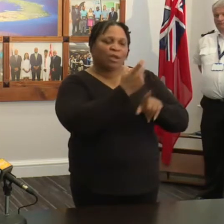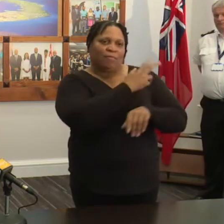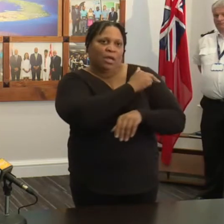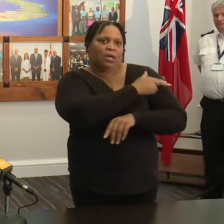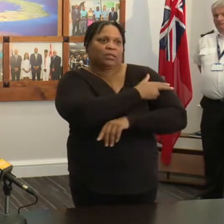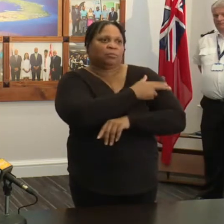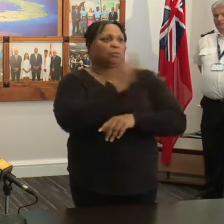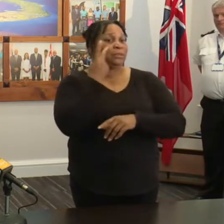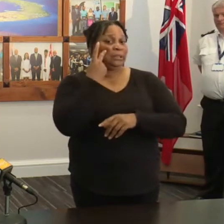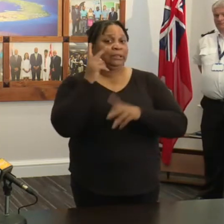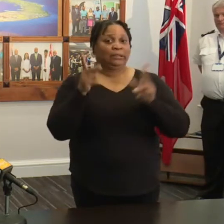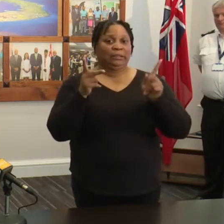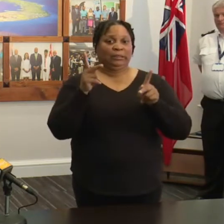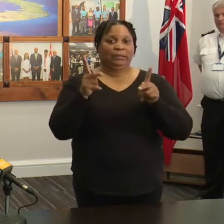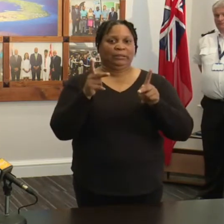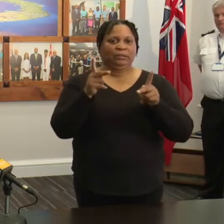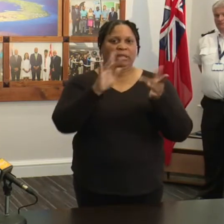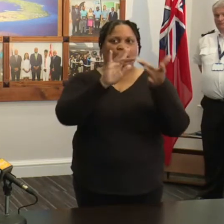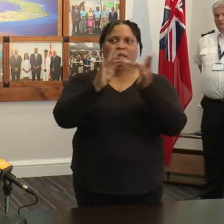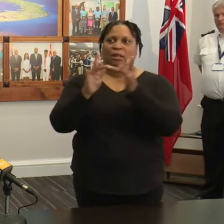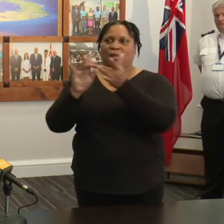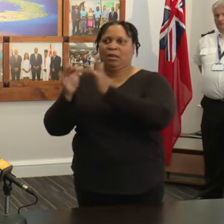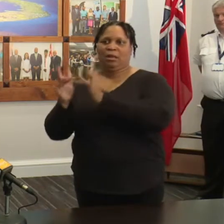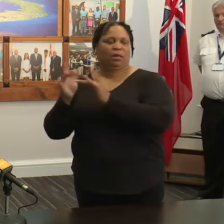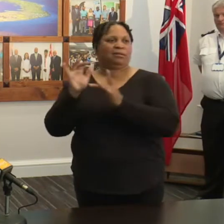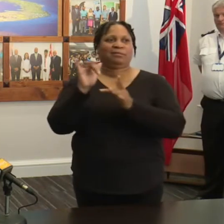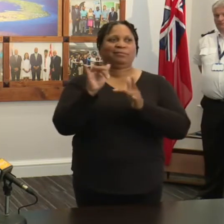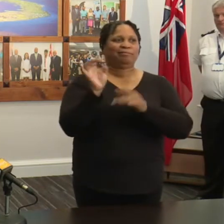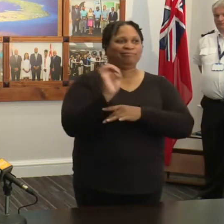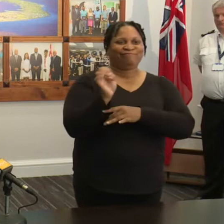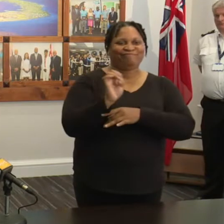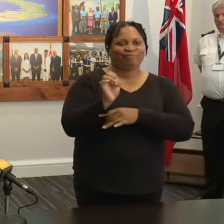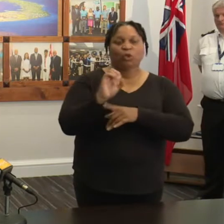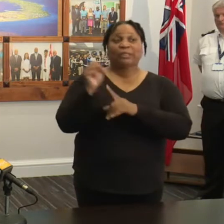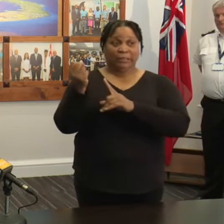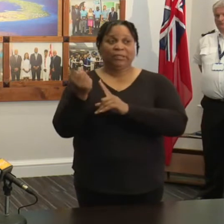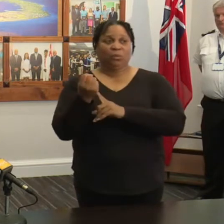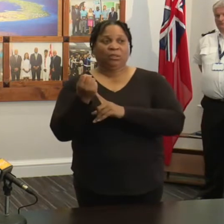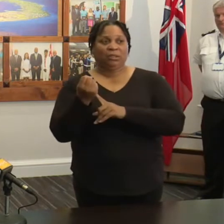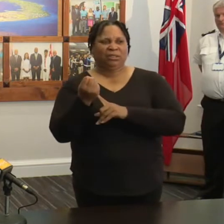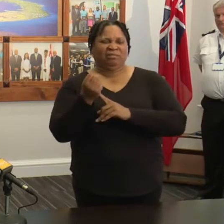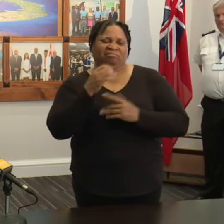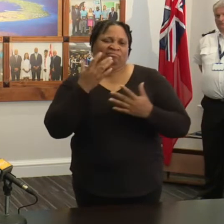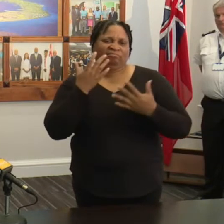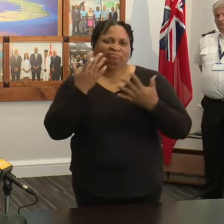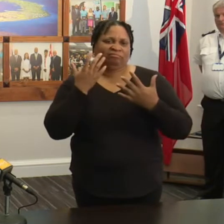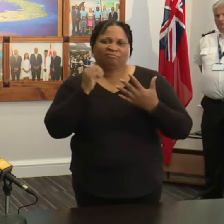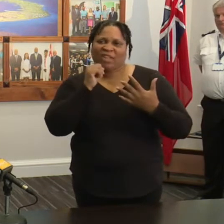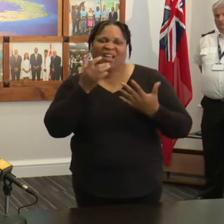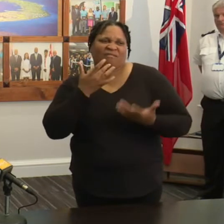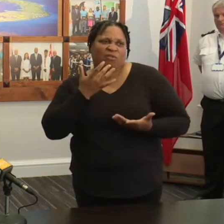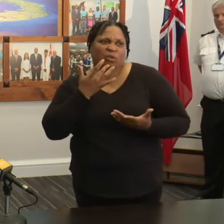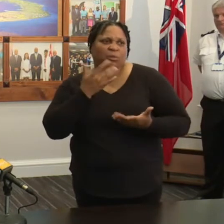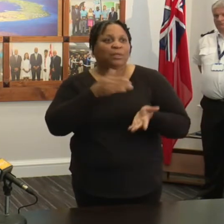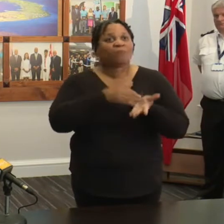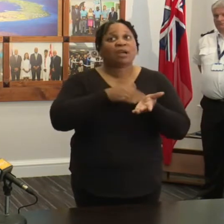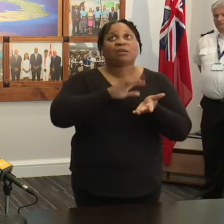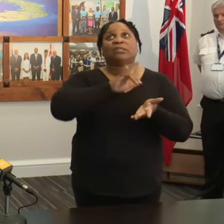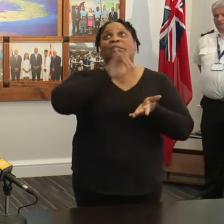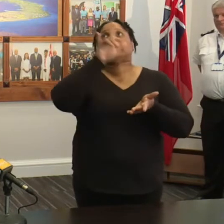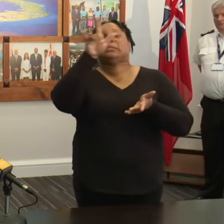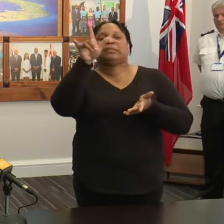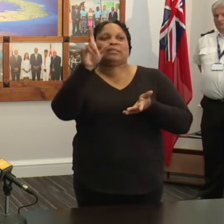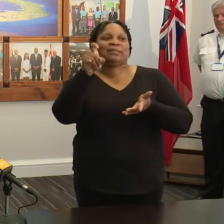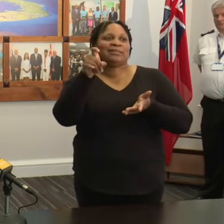these things online and all the rest. And that's in emergency situations where, unfortunately, we have doctors overseas who are